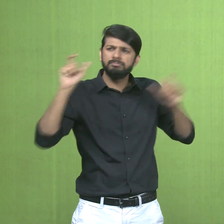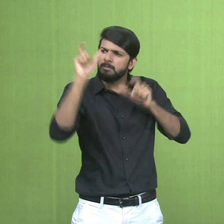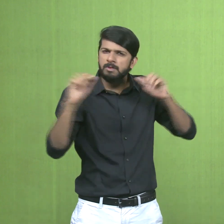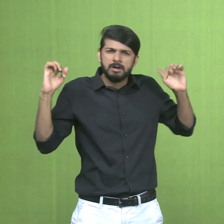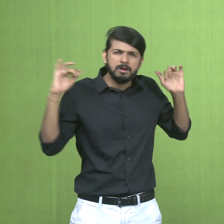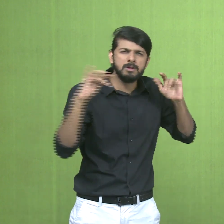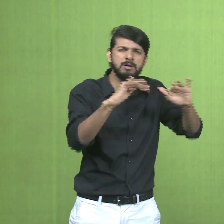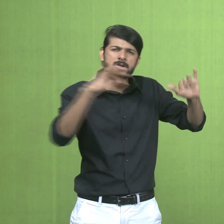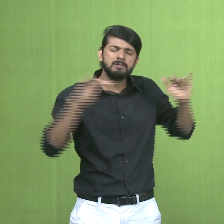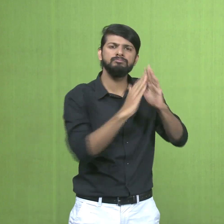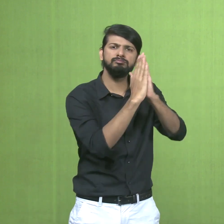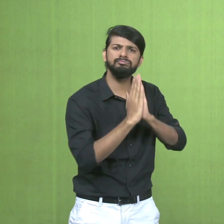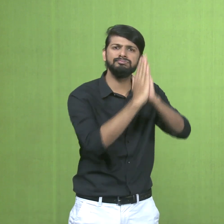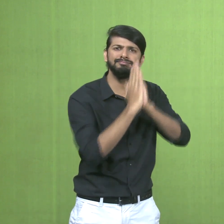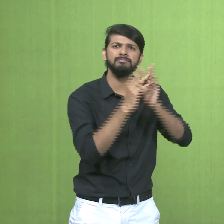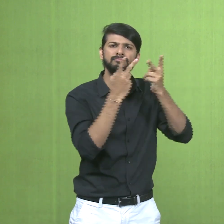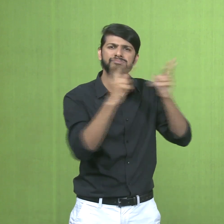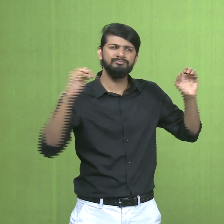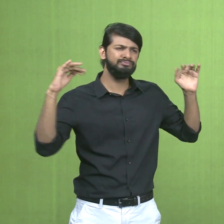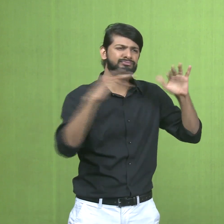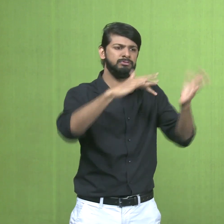which attracts millions of pilgrims